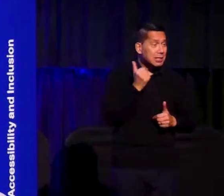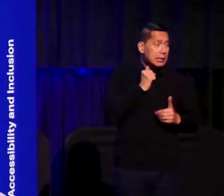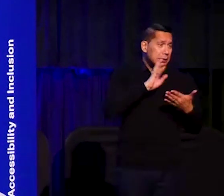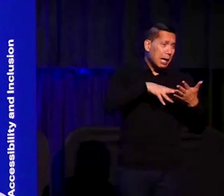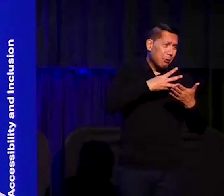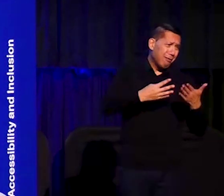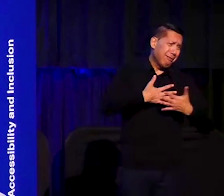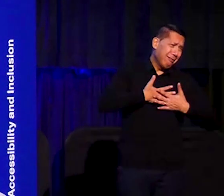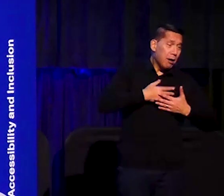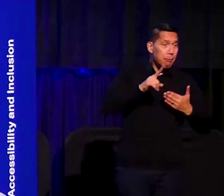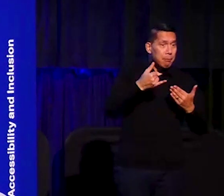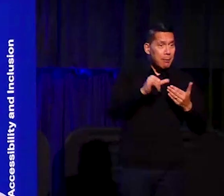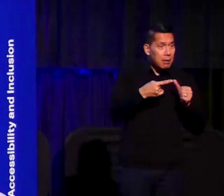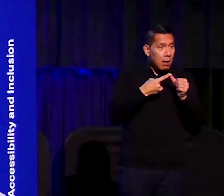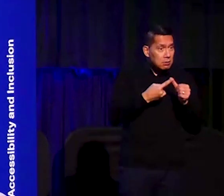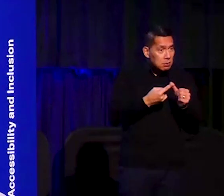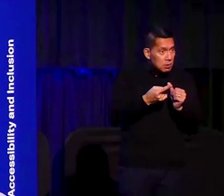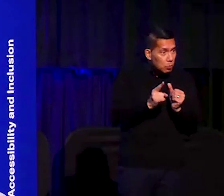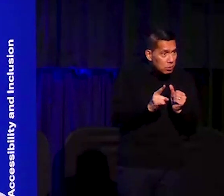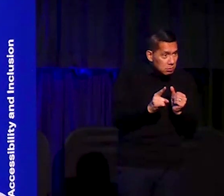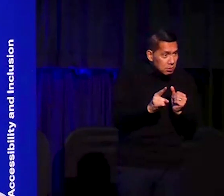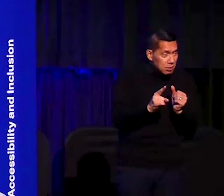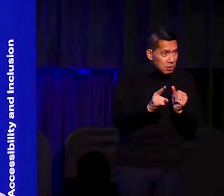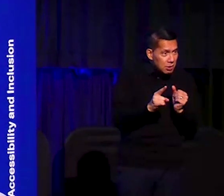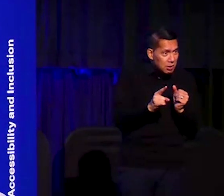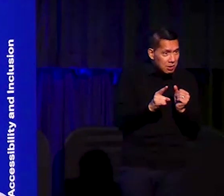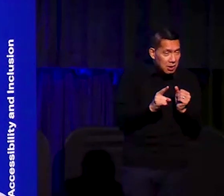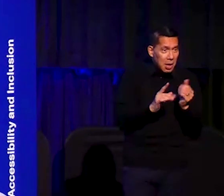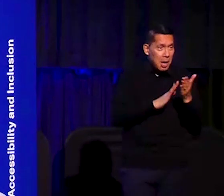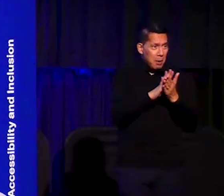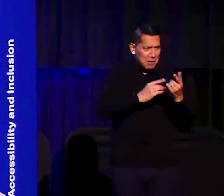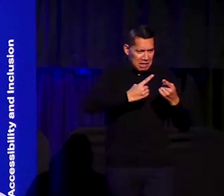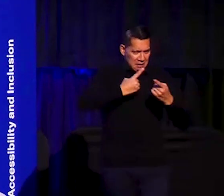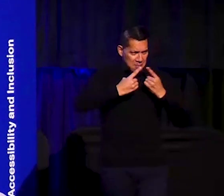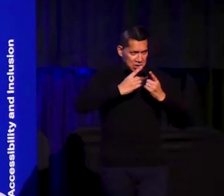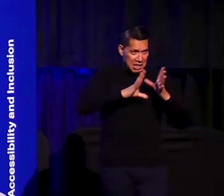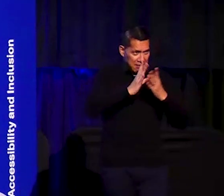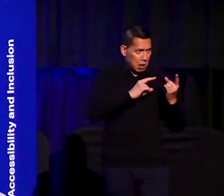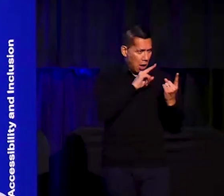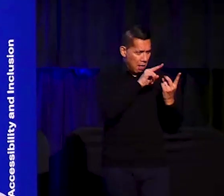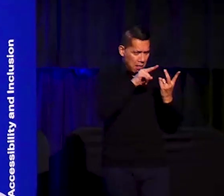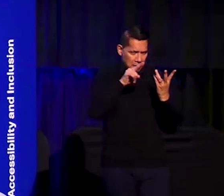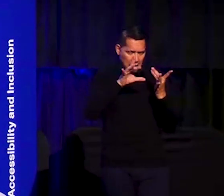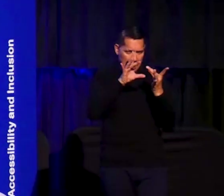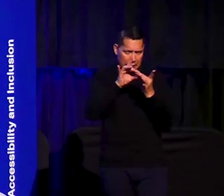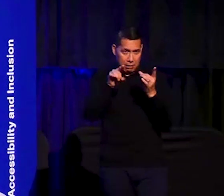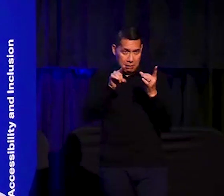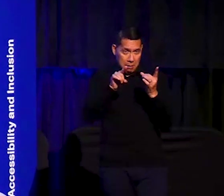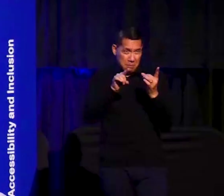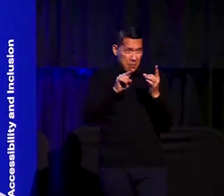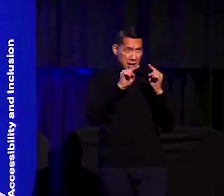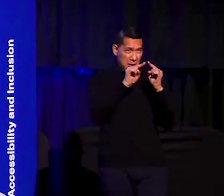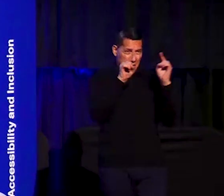there, maybe the solution is for that to put the data cube link. It's a weird, unusual link. It doesn't fit in the table. Maybe it goes above the